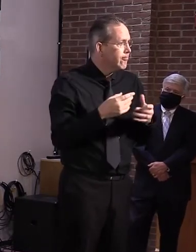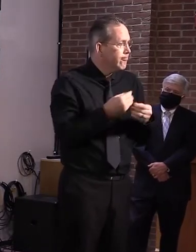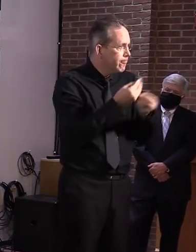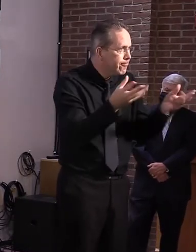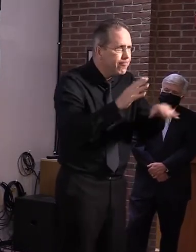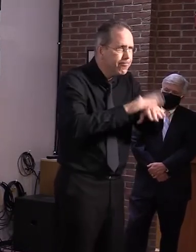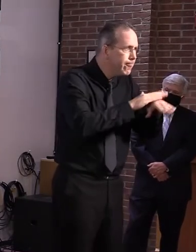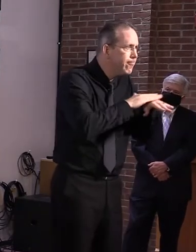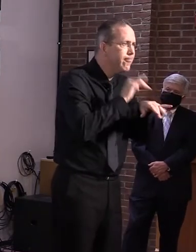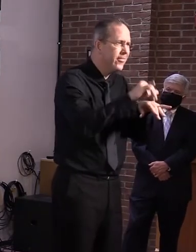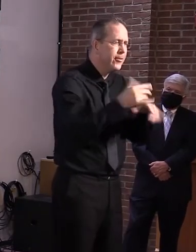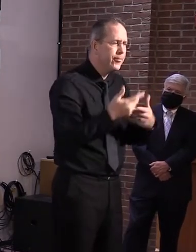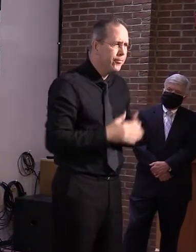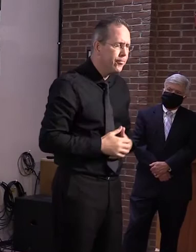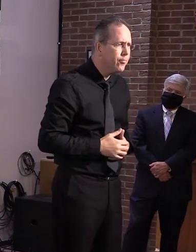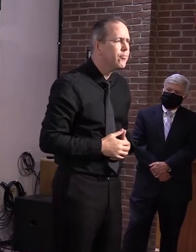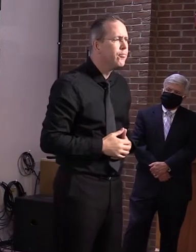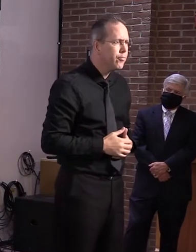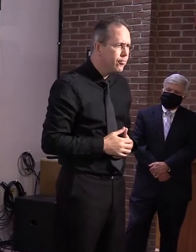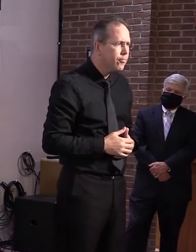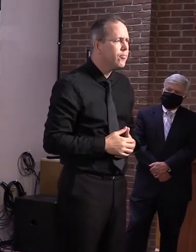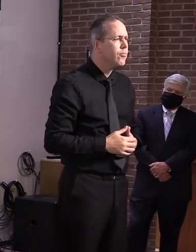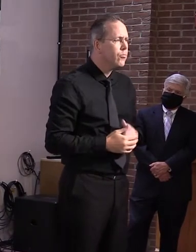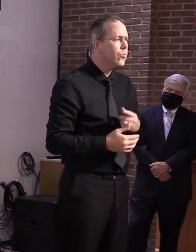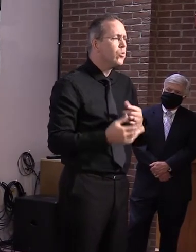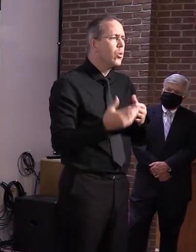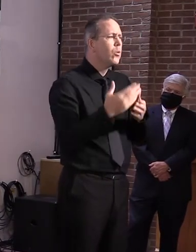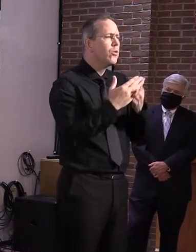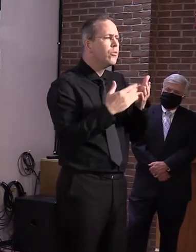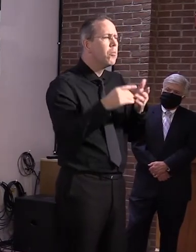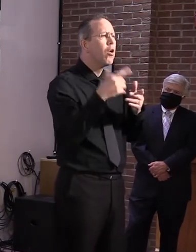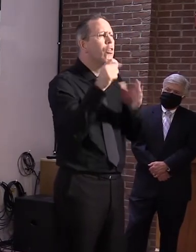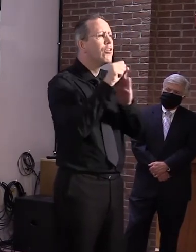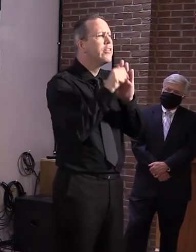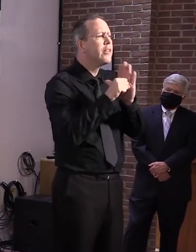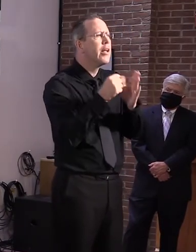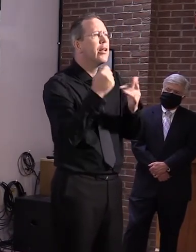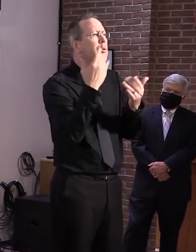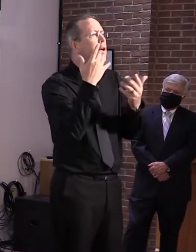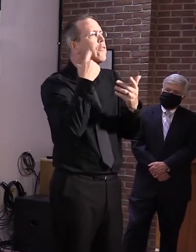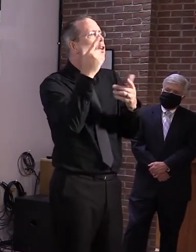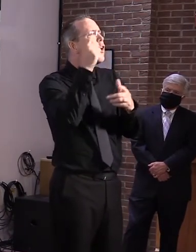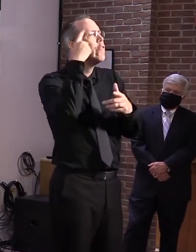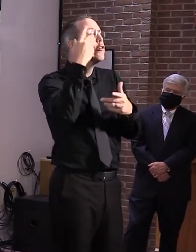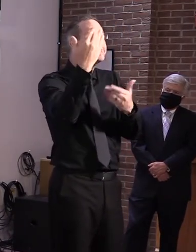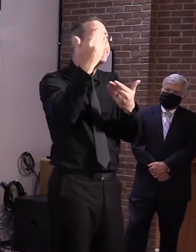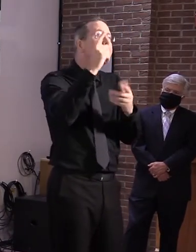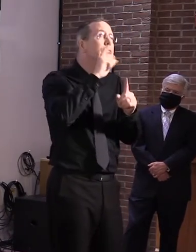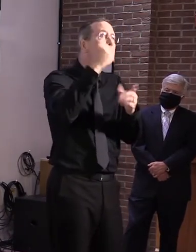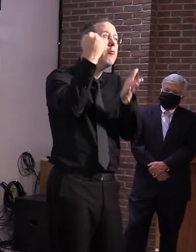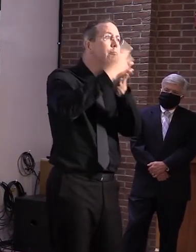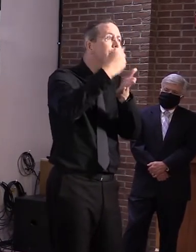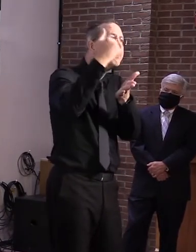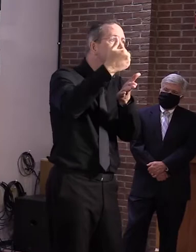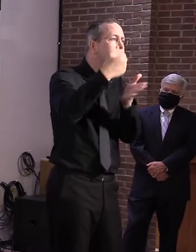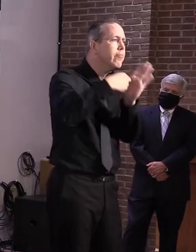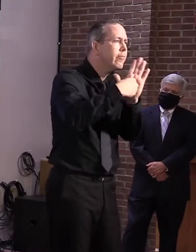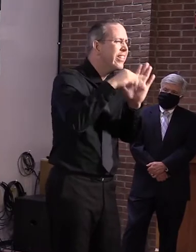their classes until they're waiting for guidance from their state. So yes, I do think for freshmen in